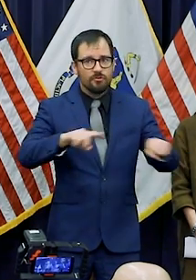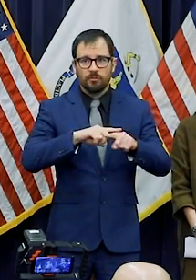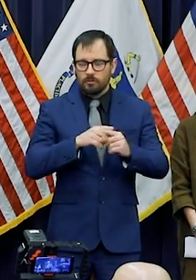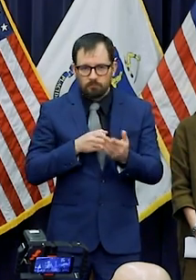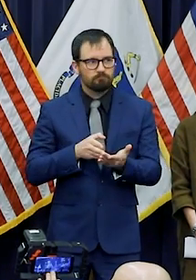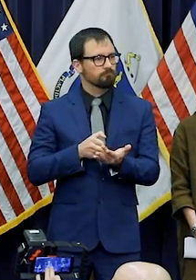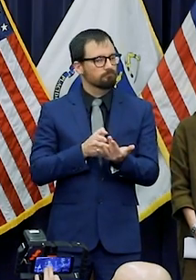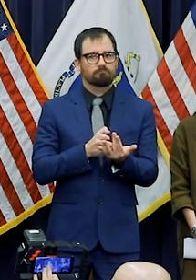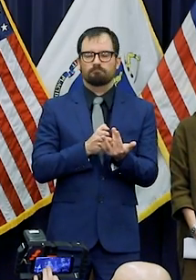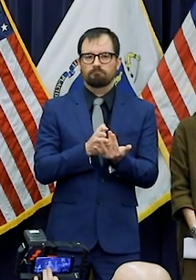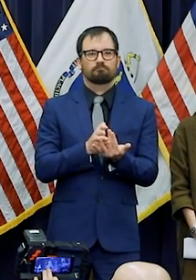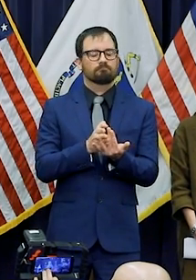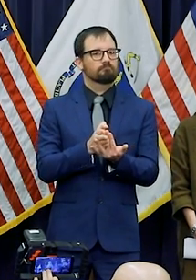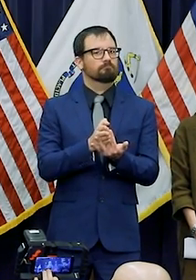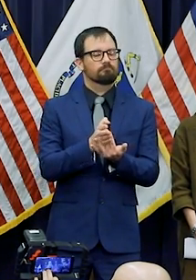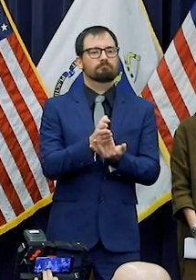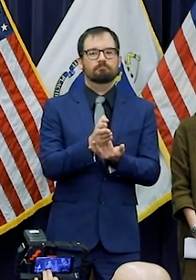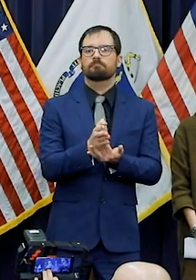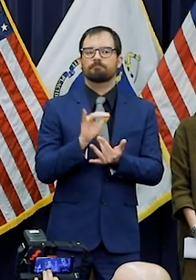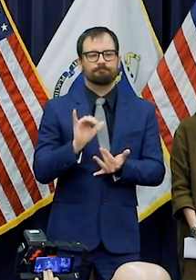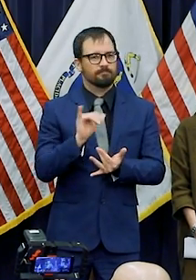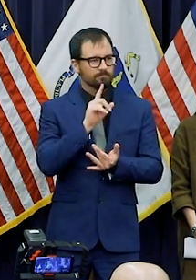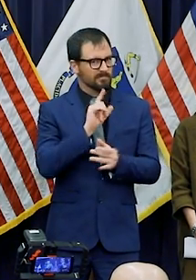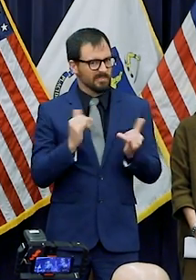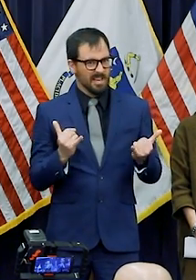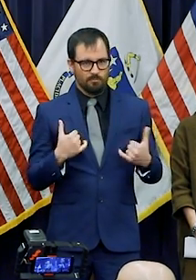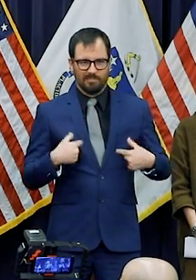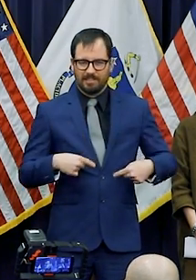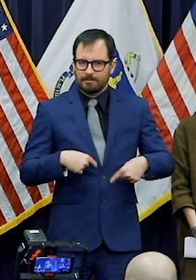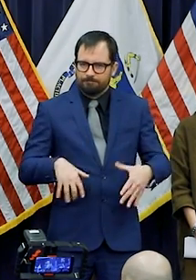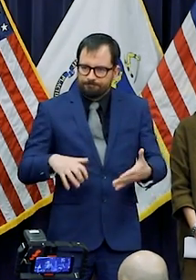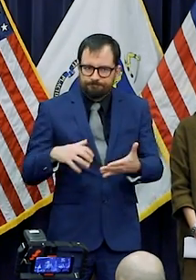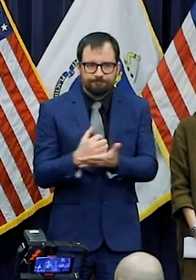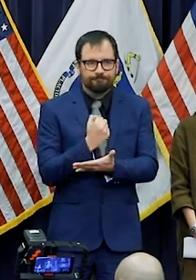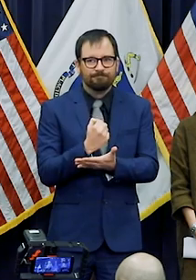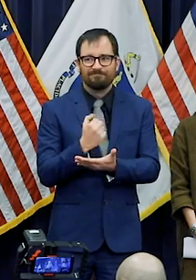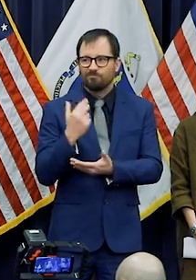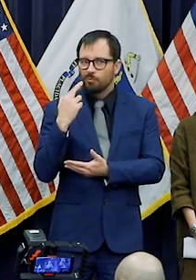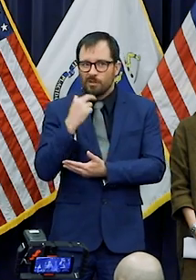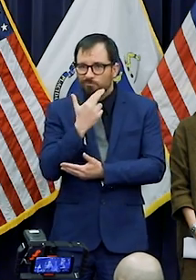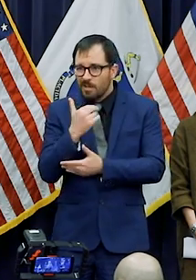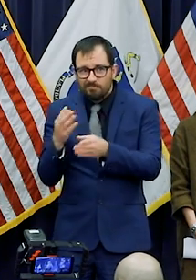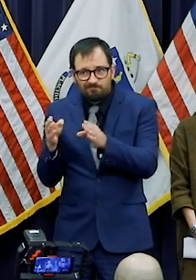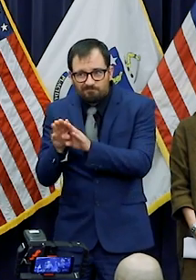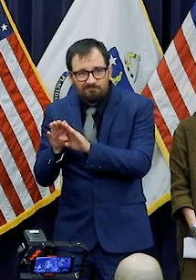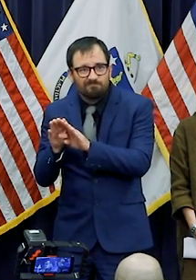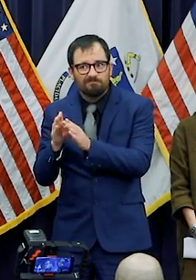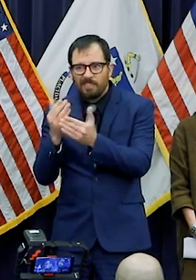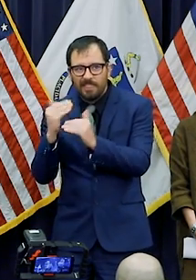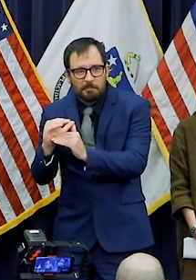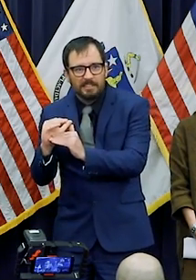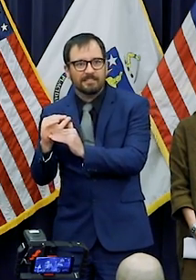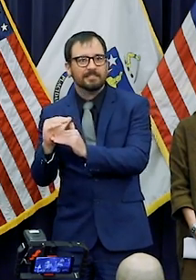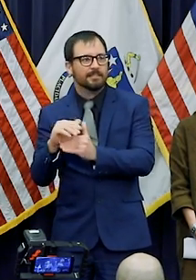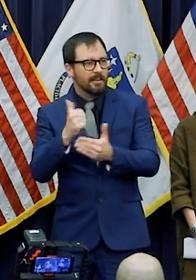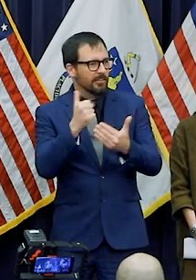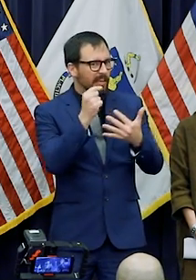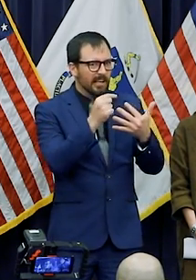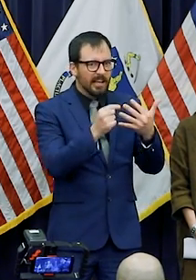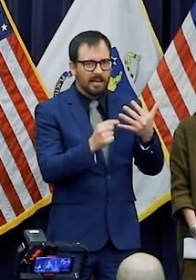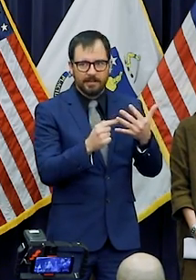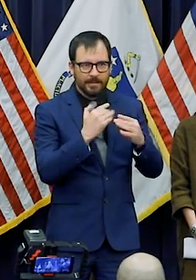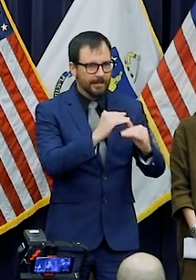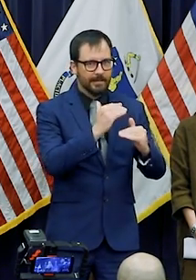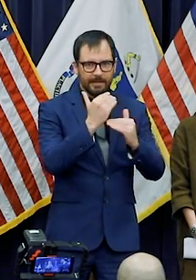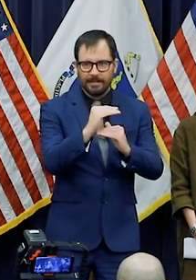taking and the impact that we're placing and will continue to place on many of our citizens. But